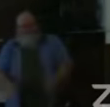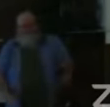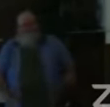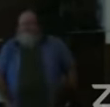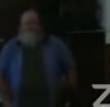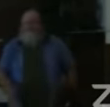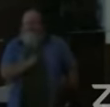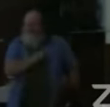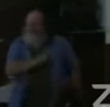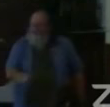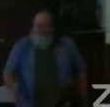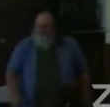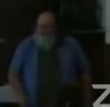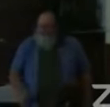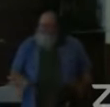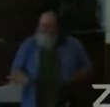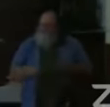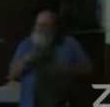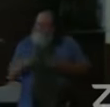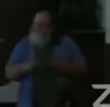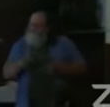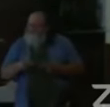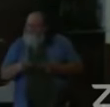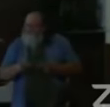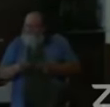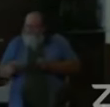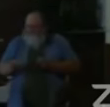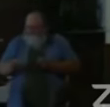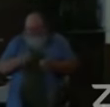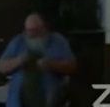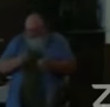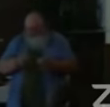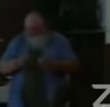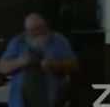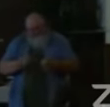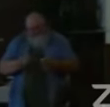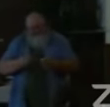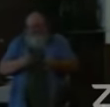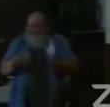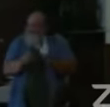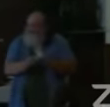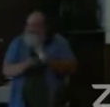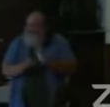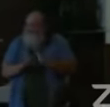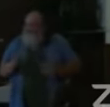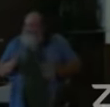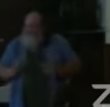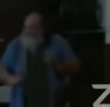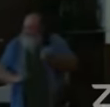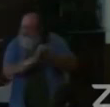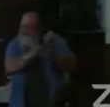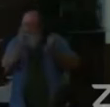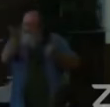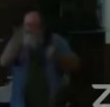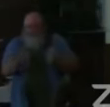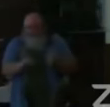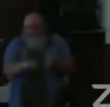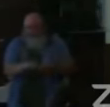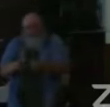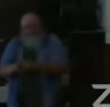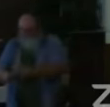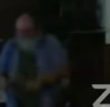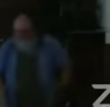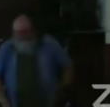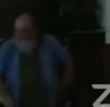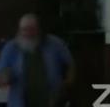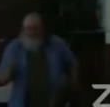Lord, that they've been robbed of the peace and the hope that you have for us. Lord, it's inevitable that we're going to suffer, but Lord, we don't